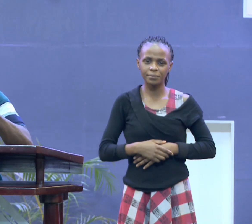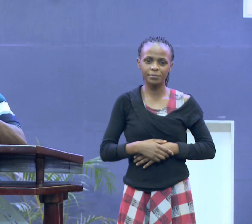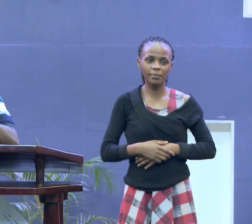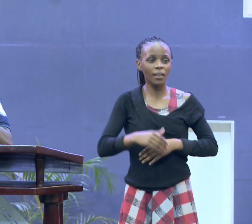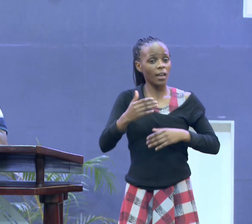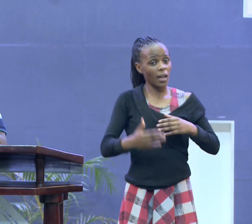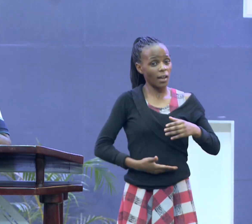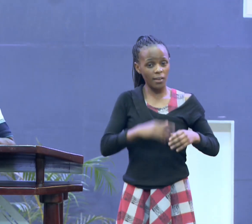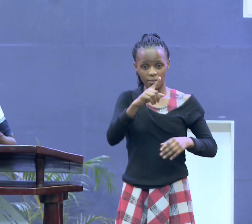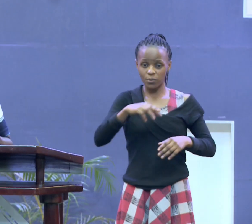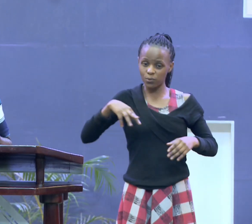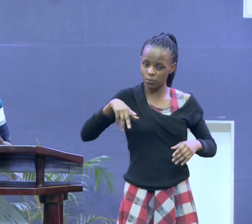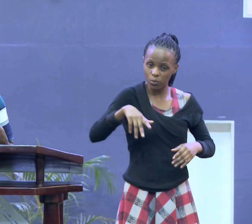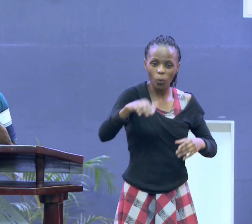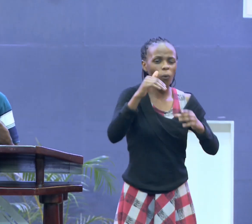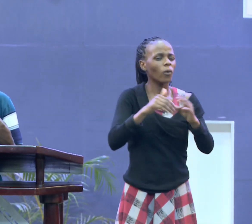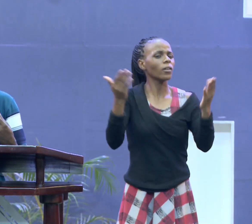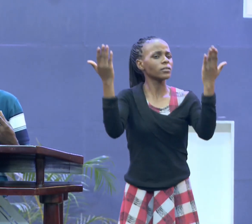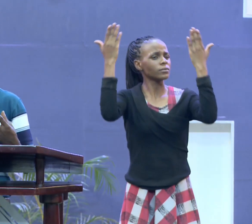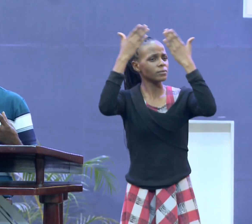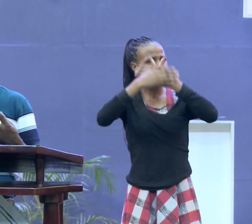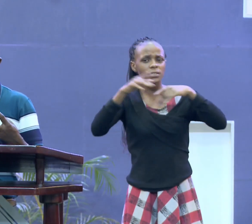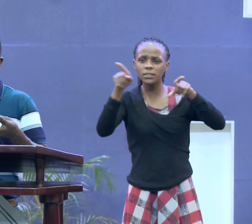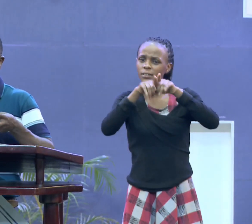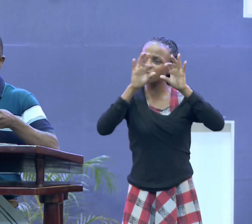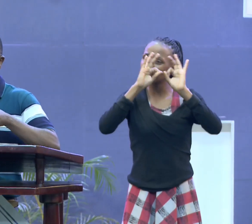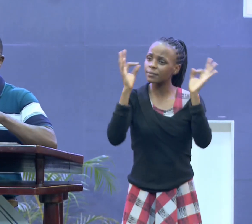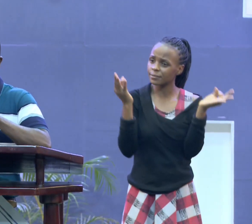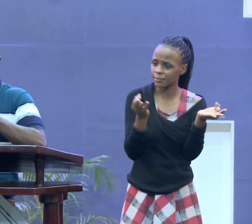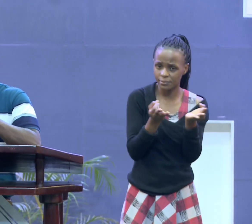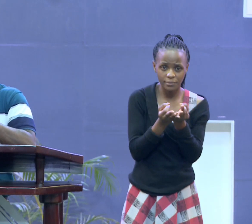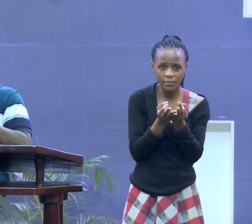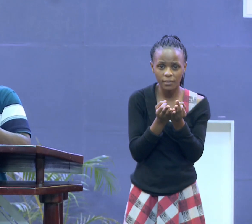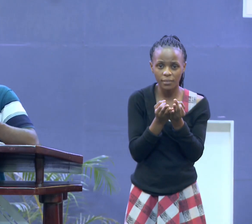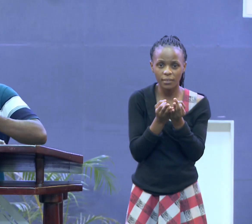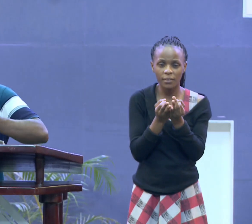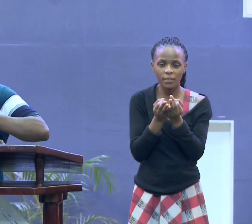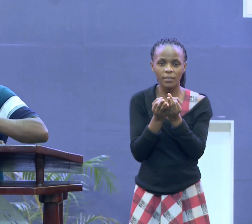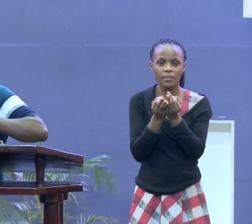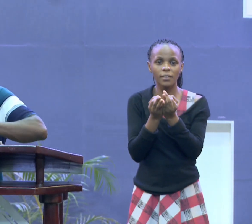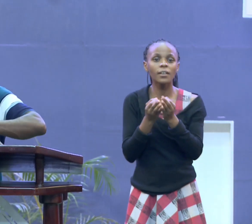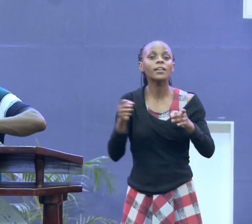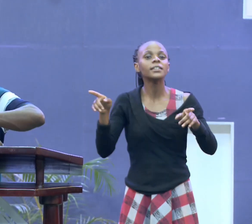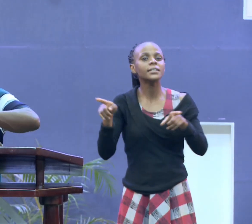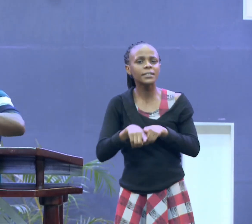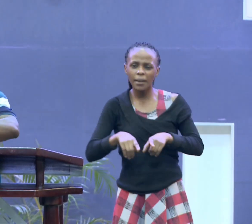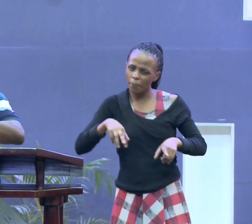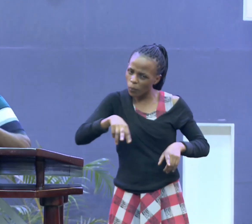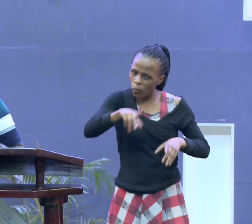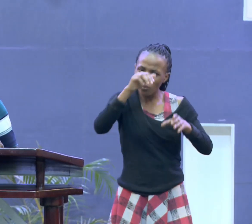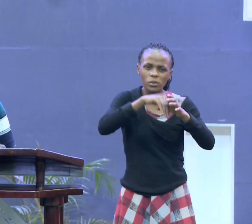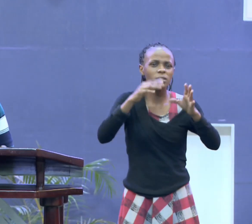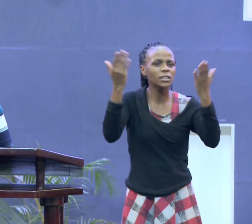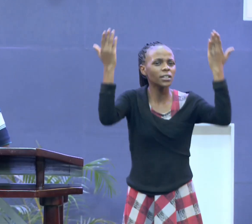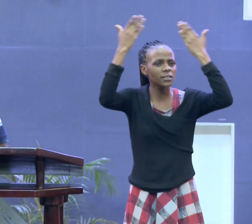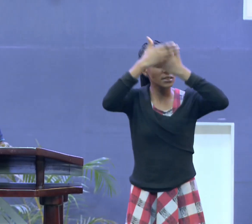Mwali mutambulideko mu kisikiza? Have you ever walked in darkness as a family? Mwali mutambulideko mu kisikiza? Wali otambulideko mu kisikiza ng'omuntu? Have